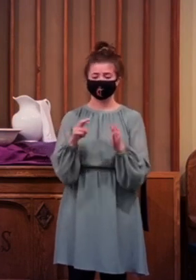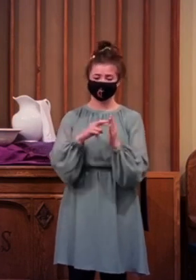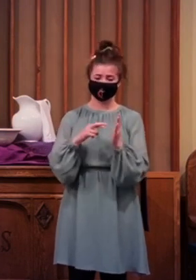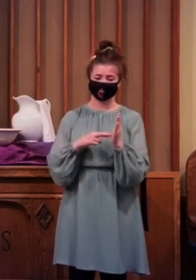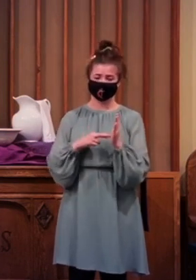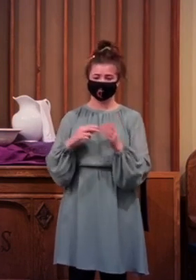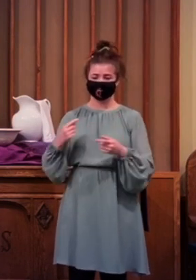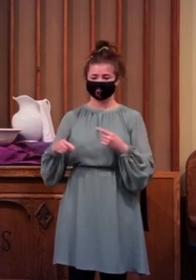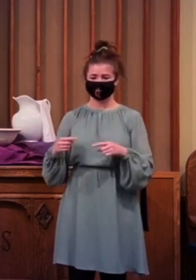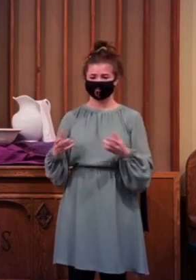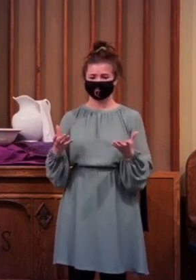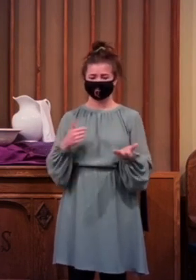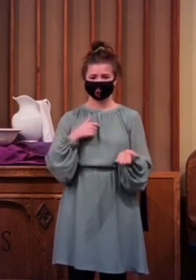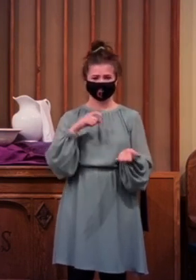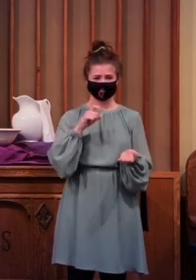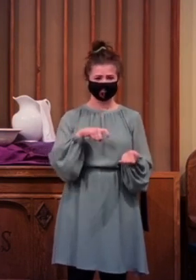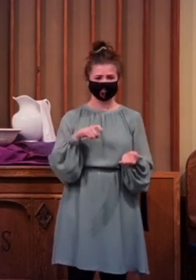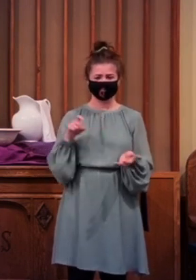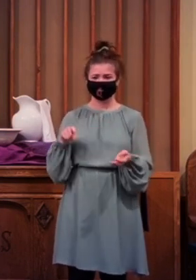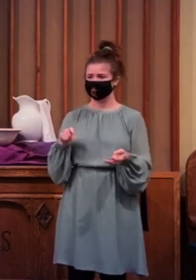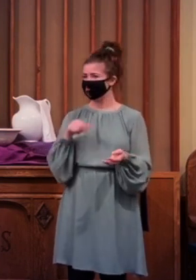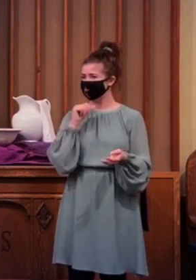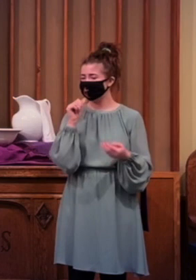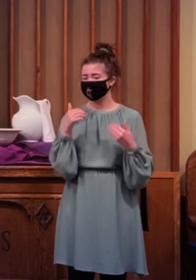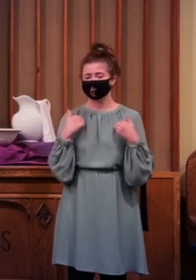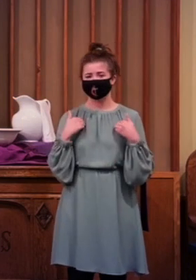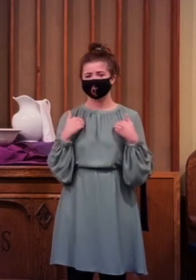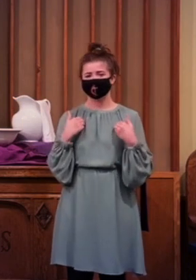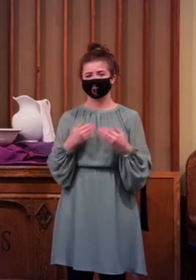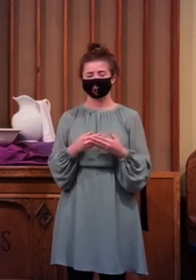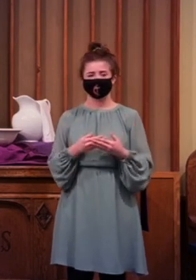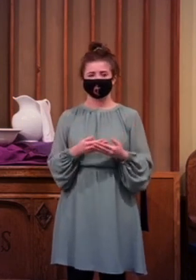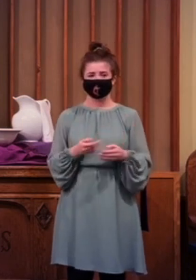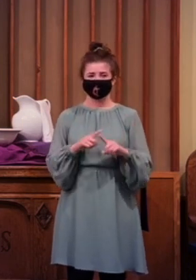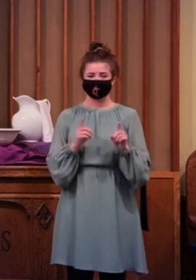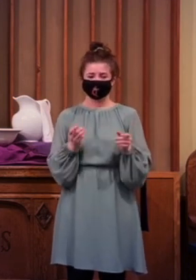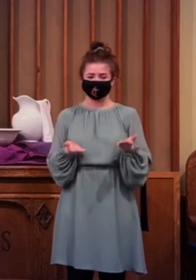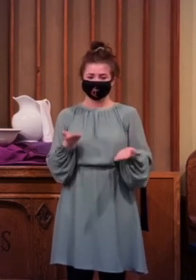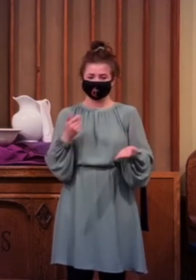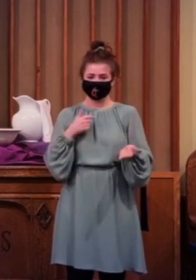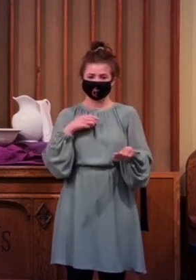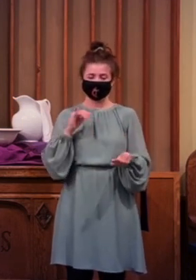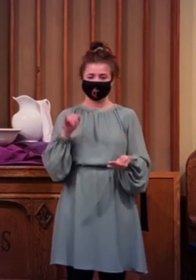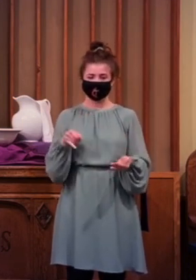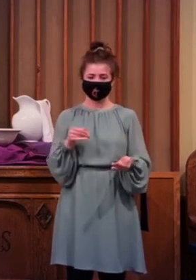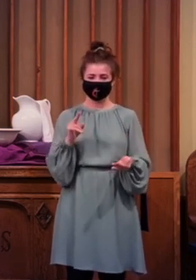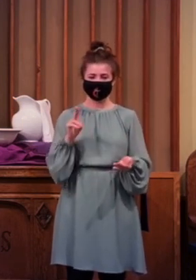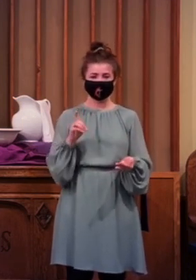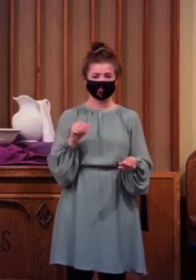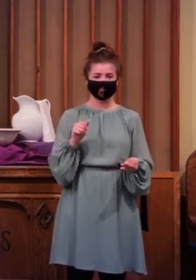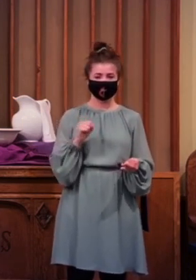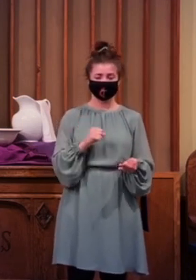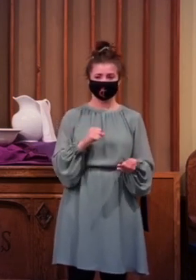do and don't deserve. Then again, it's possible I'd be Judas, the one who betrayed